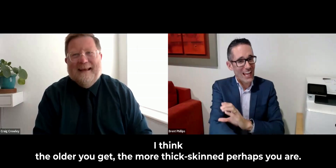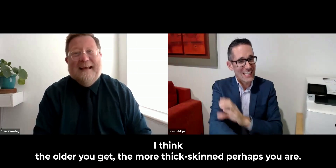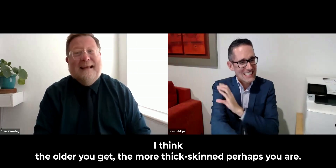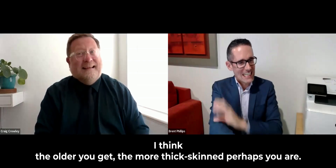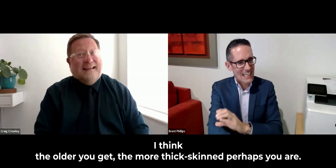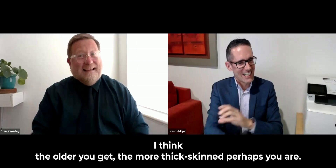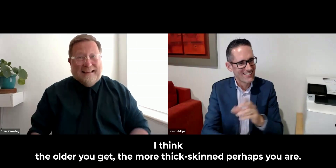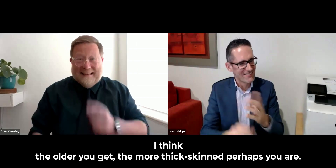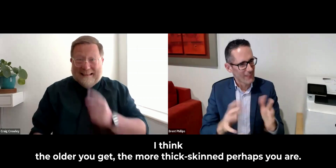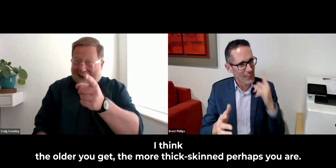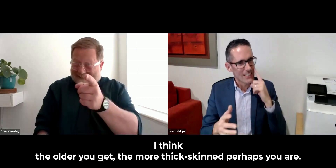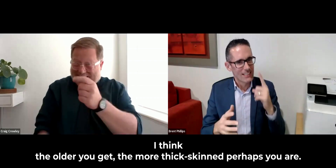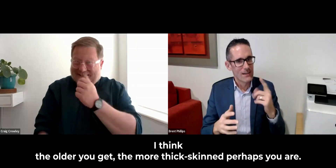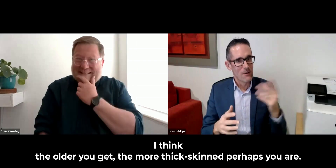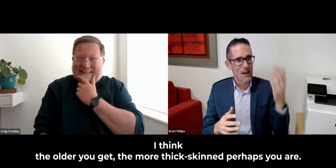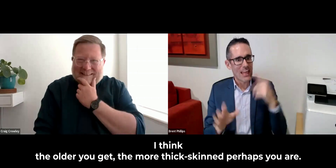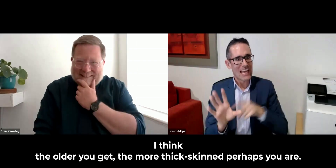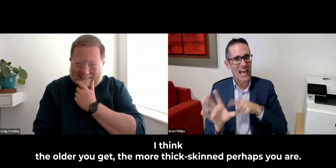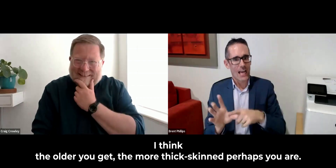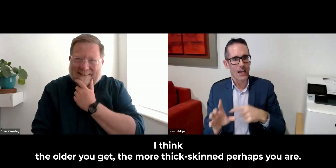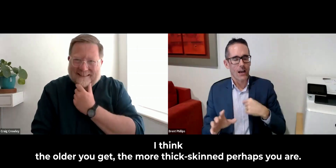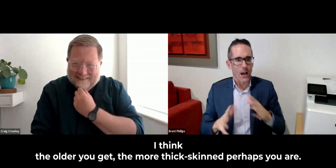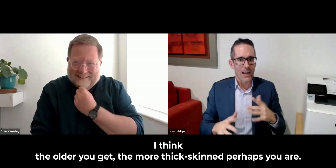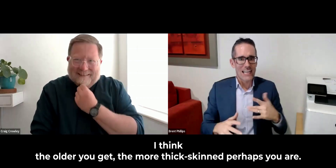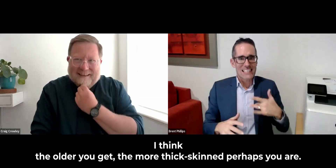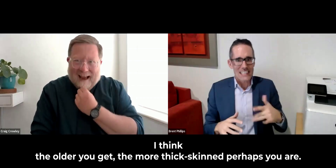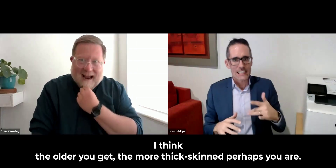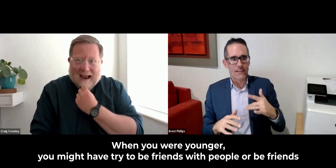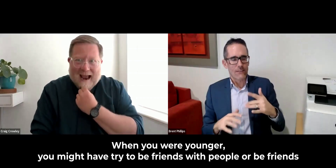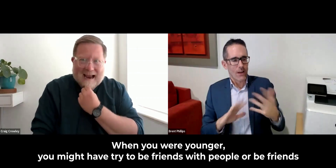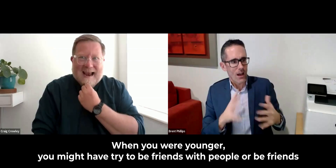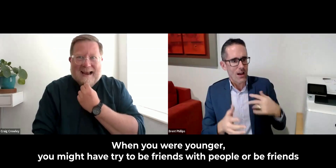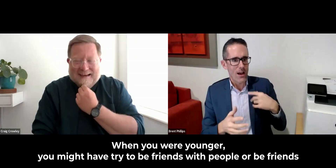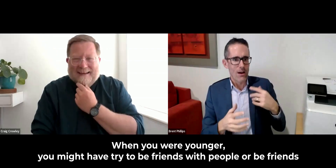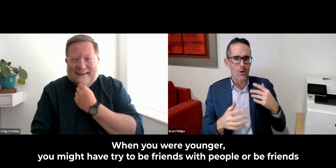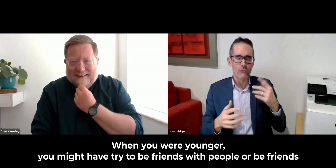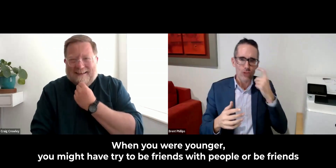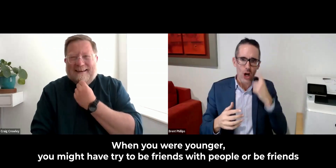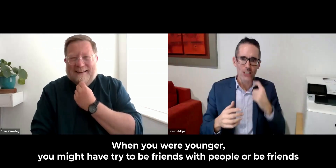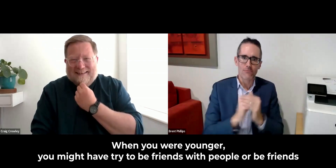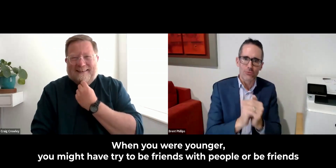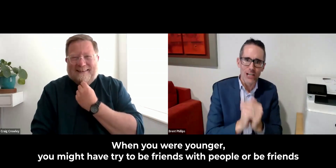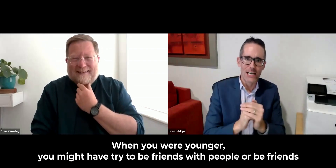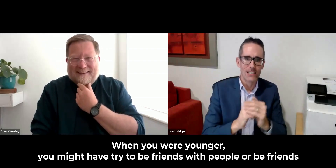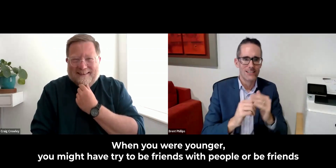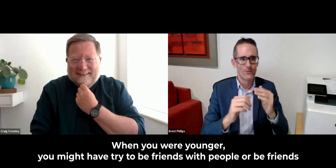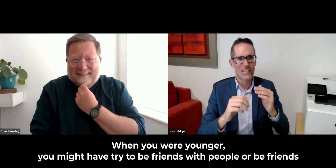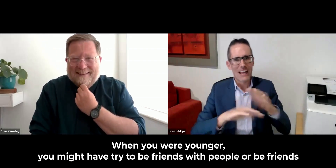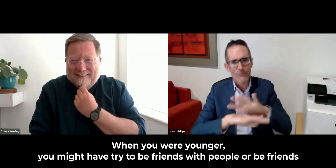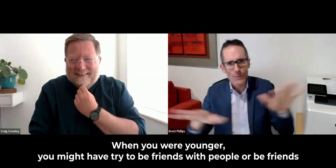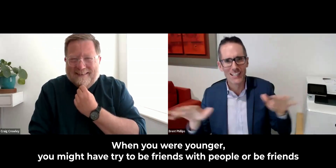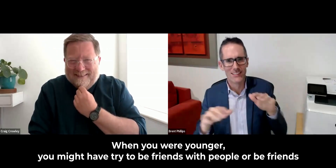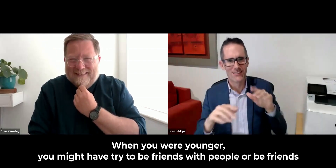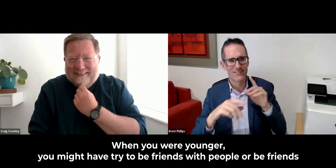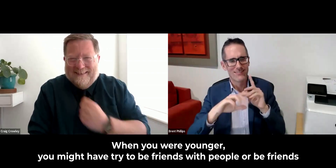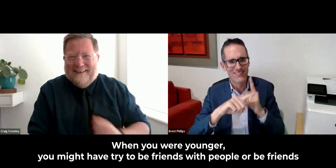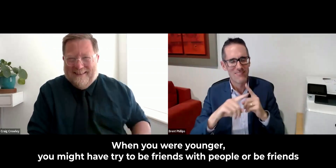the more thick-skinned perhaps you are. When you were younger, you might have tried to be friends